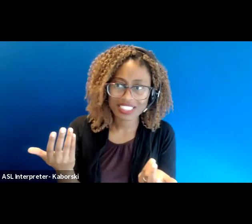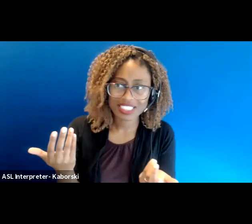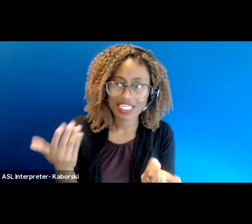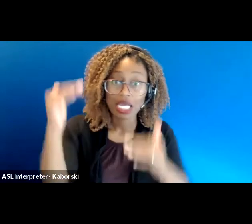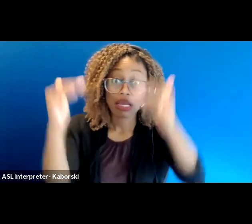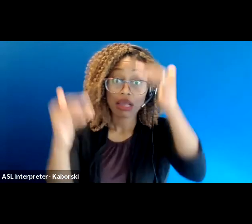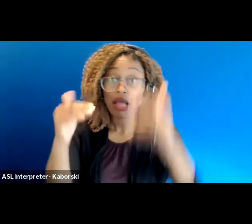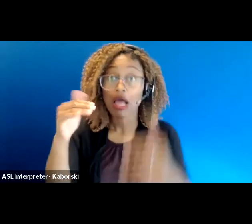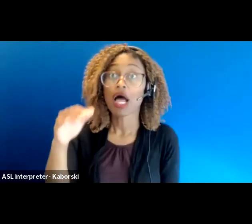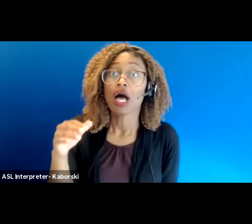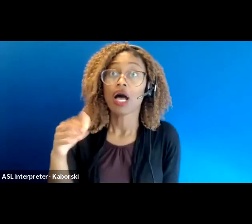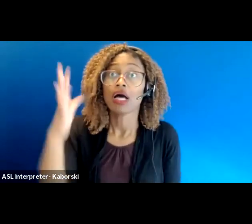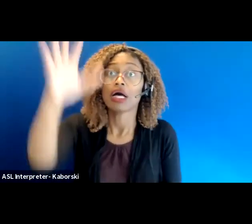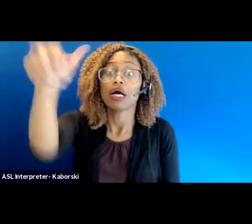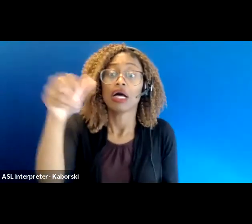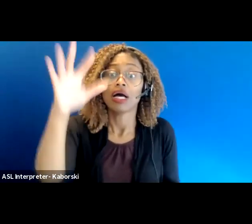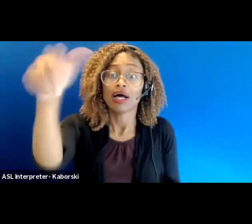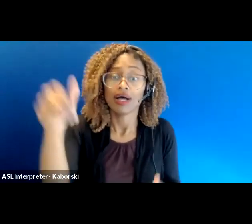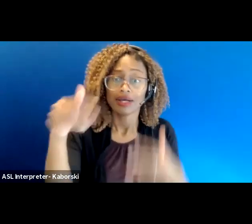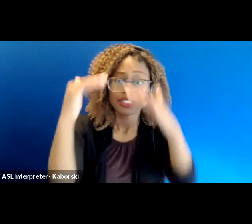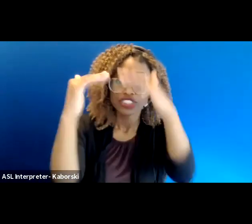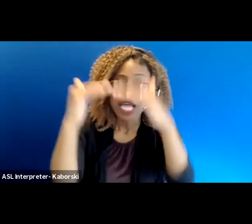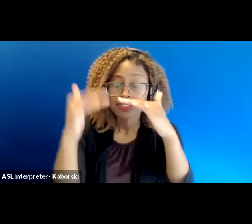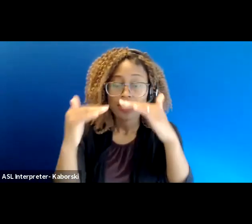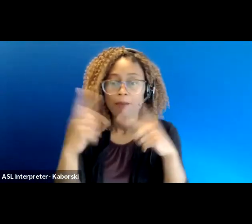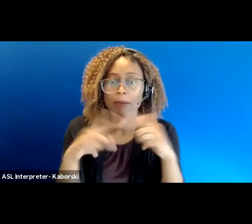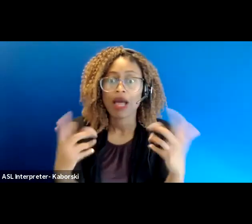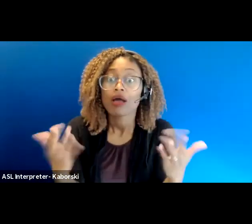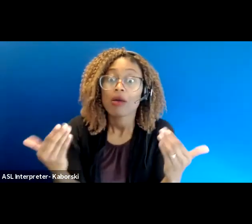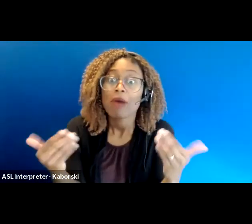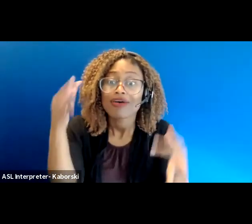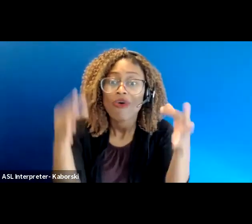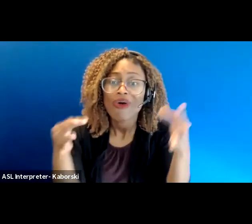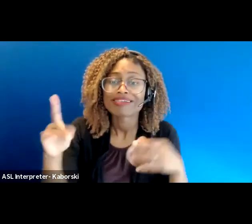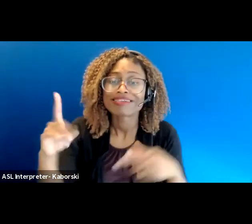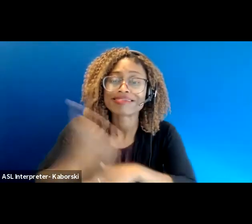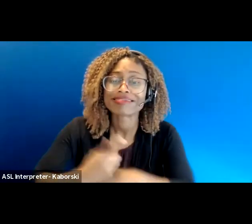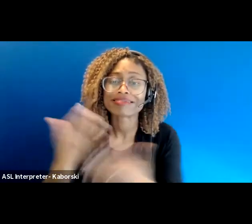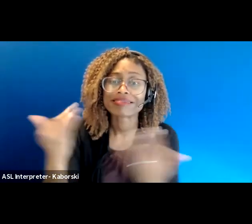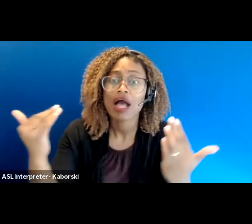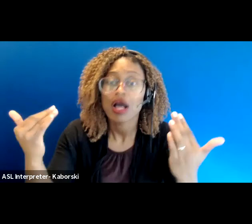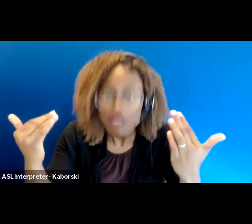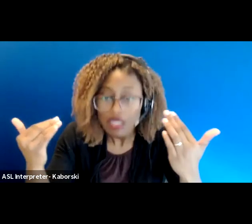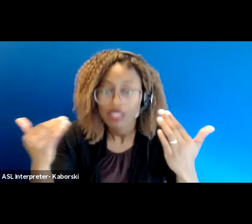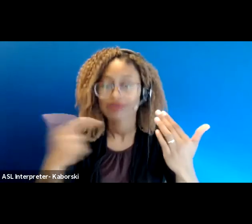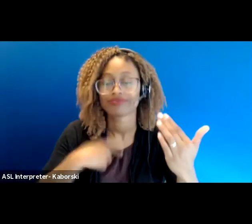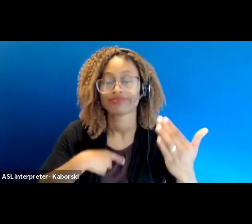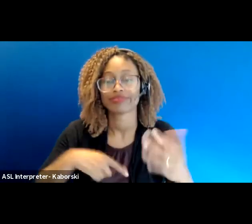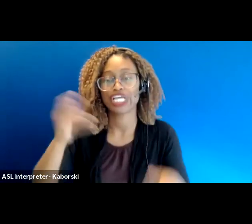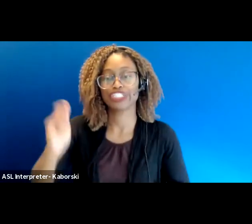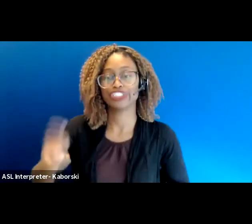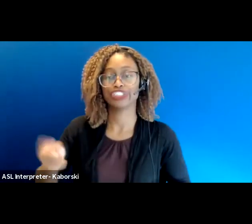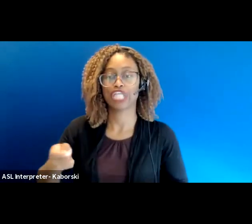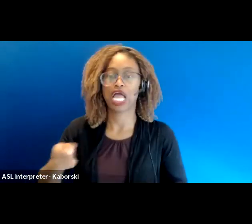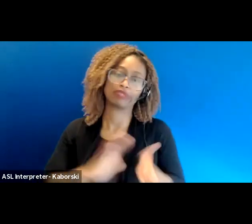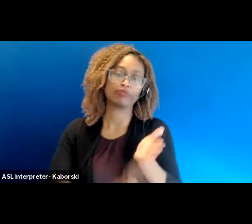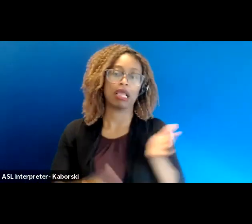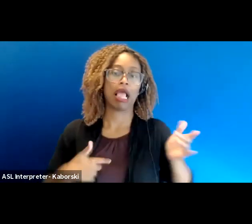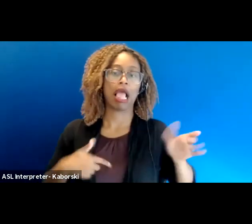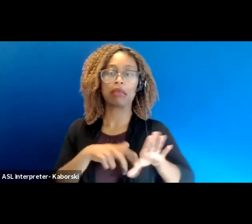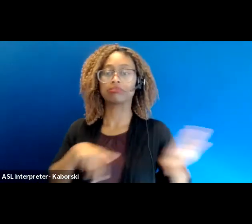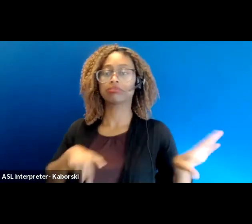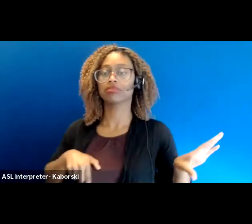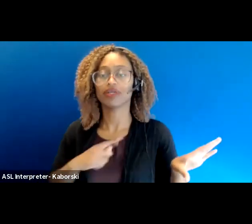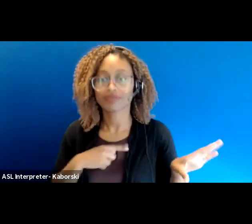of our faces, and we would think finally the day in court would come, the judge would recuse themselves and the process would have to start all